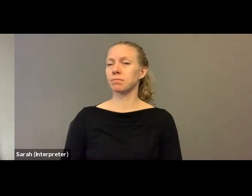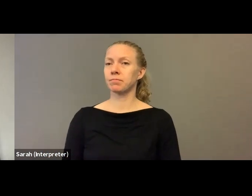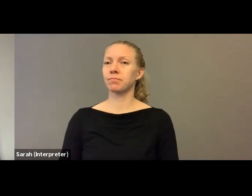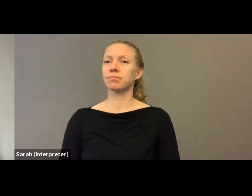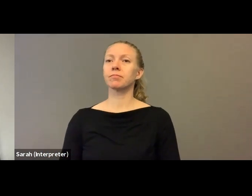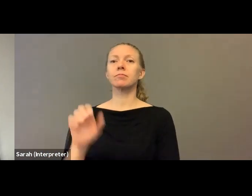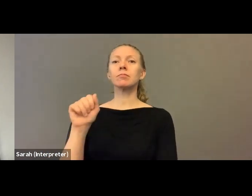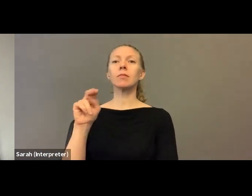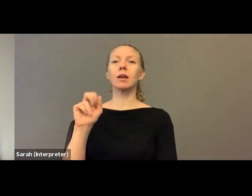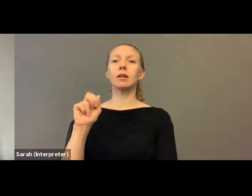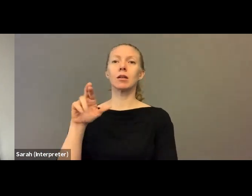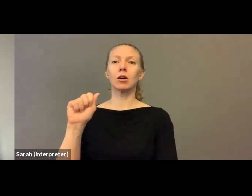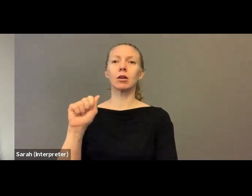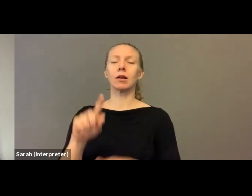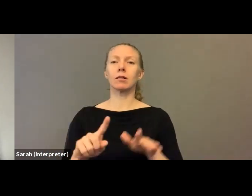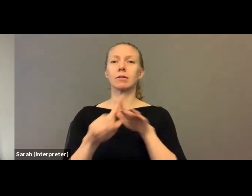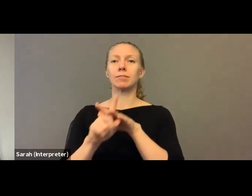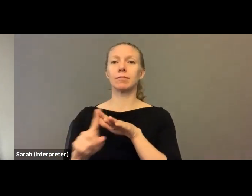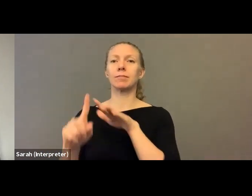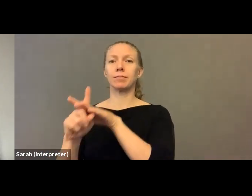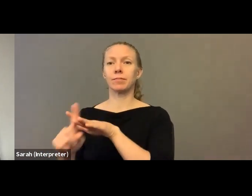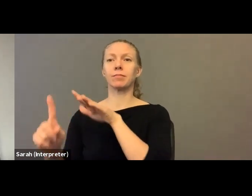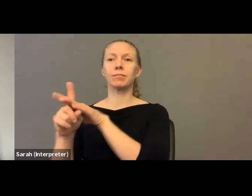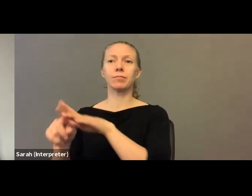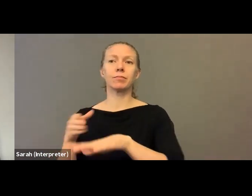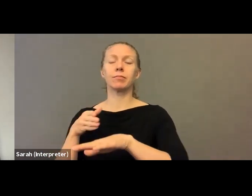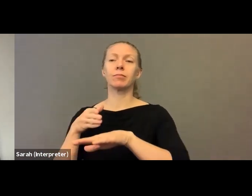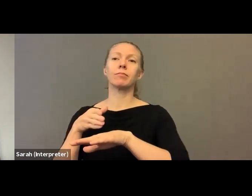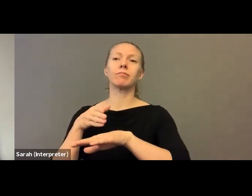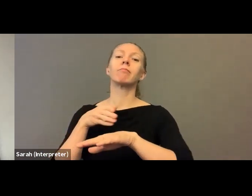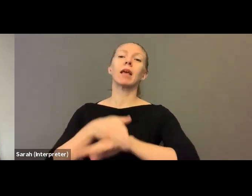Anarcha appears again and again after Rachel Liza Griffiths.